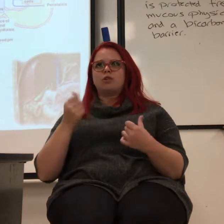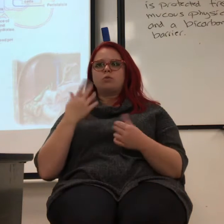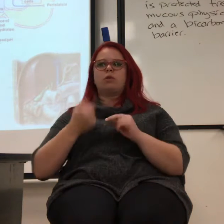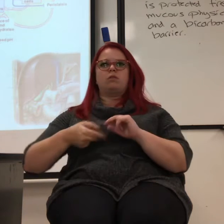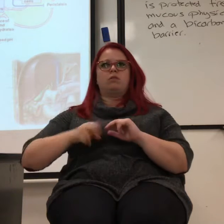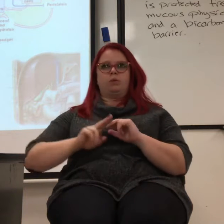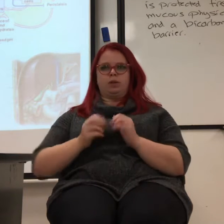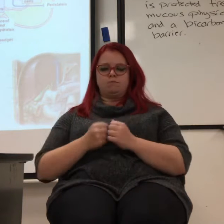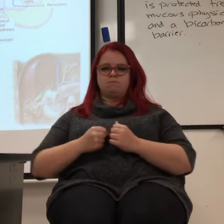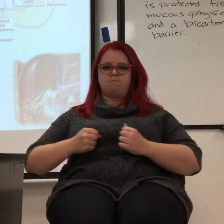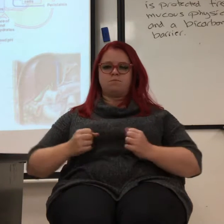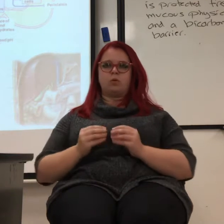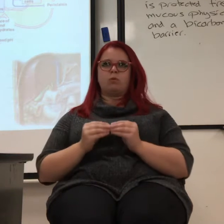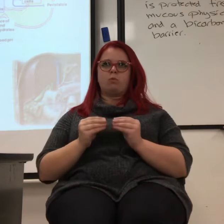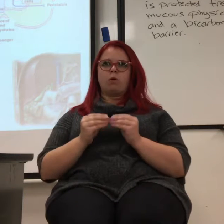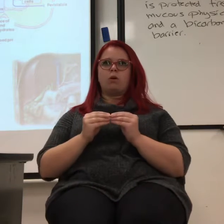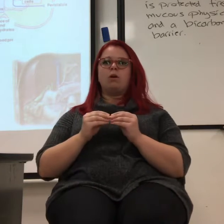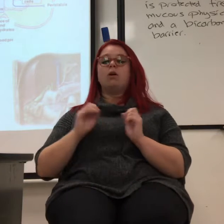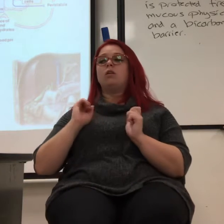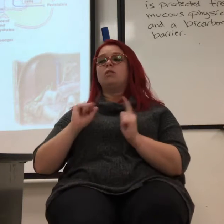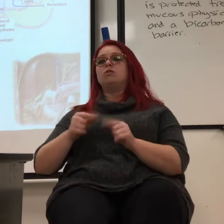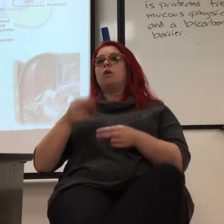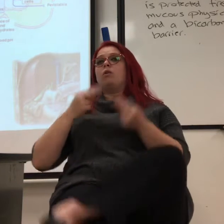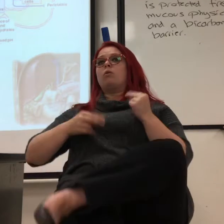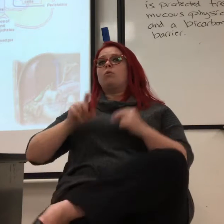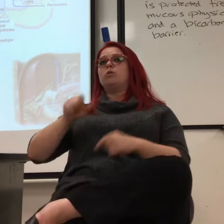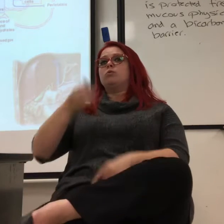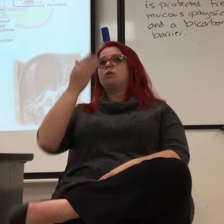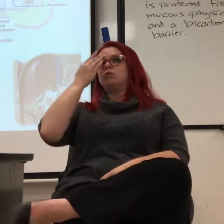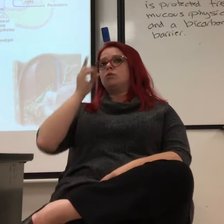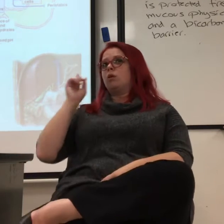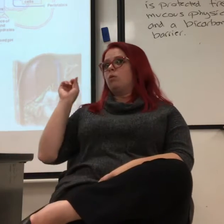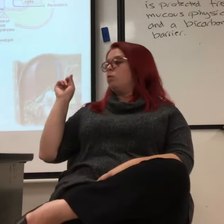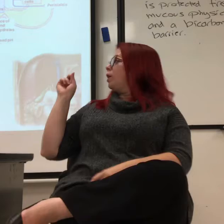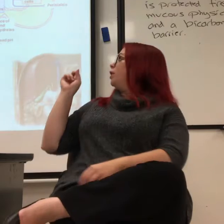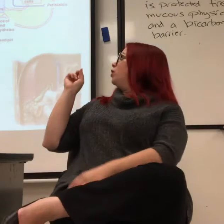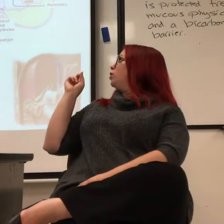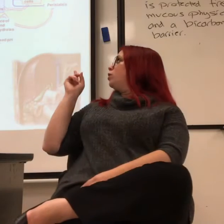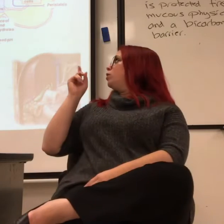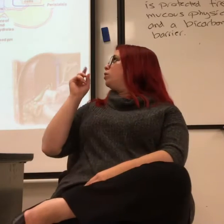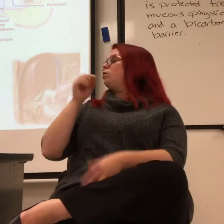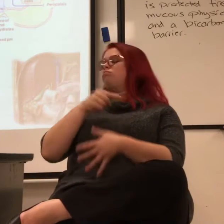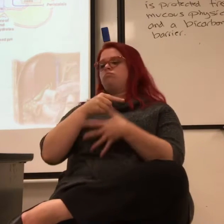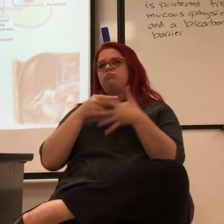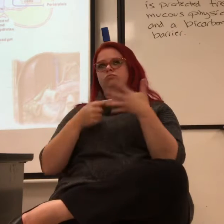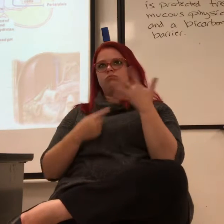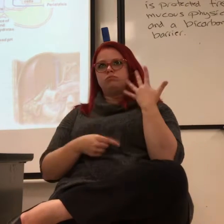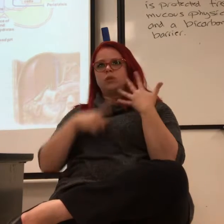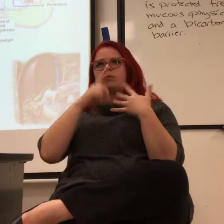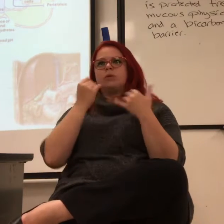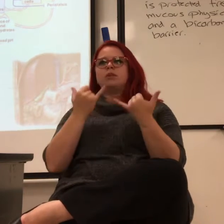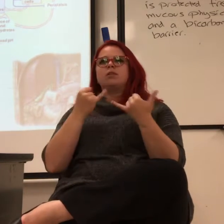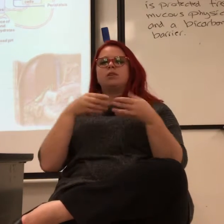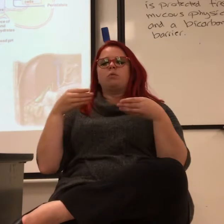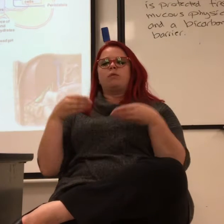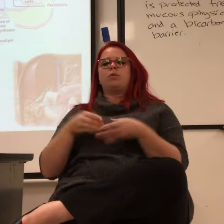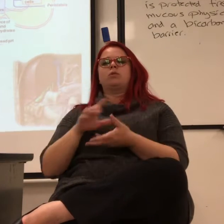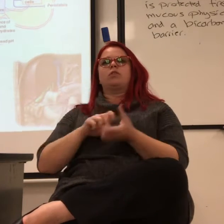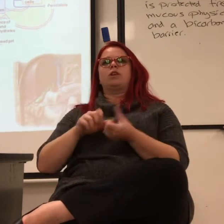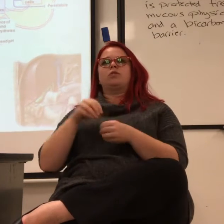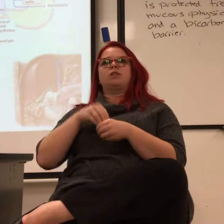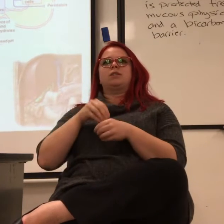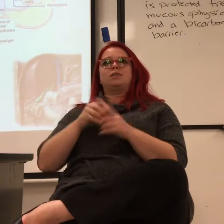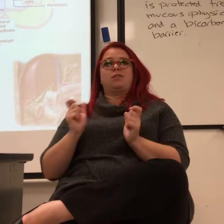here are all the hormones I want you to know, because now we're getting to digestion in the small intestine, and